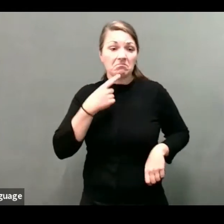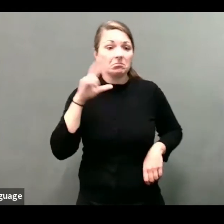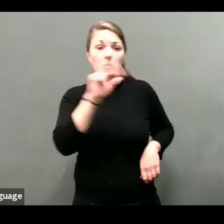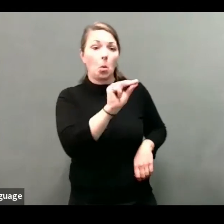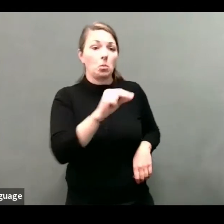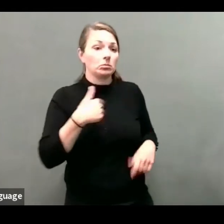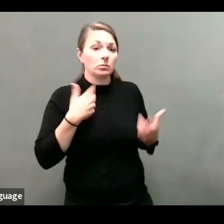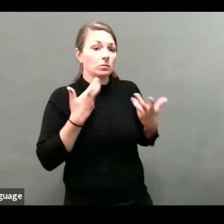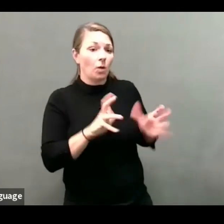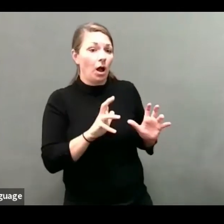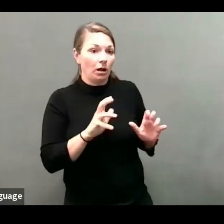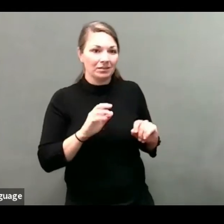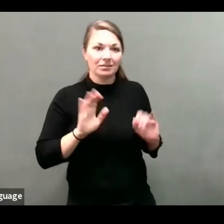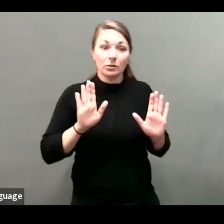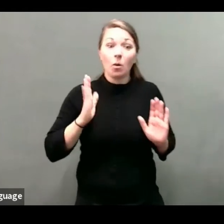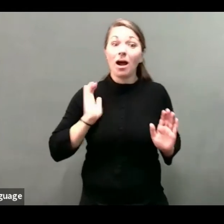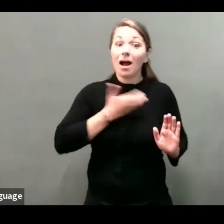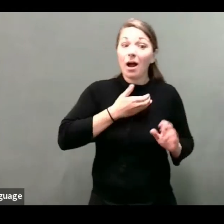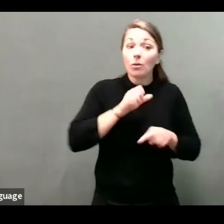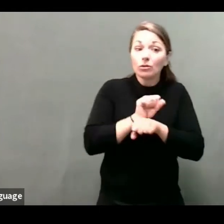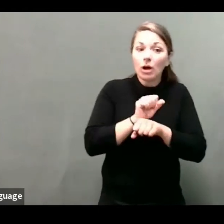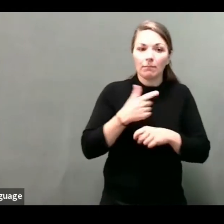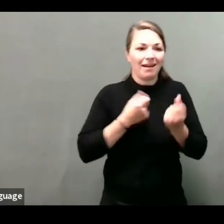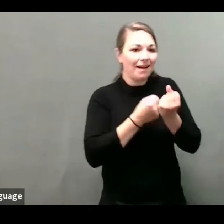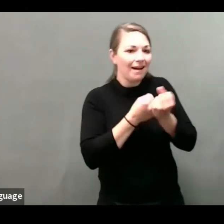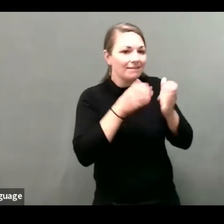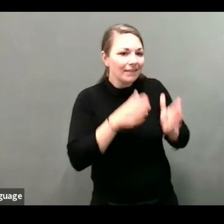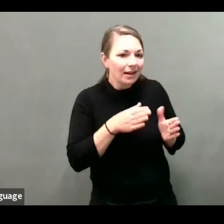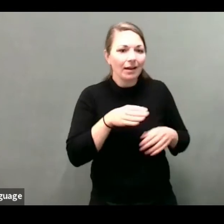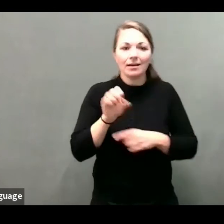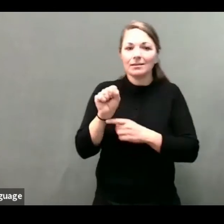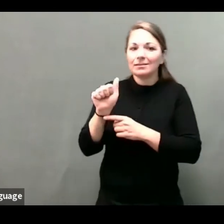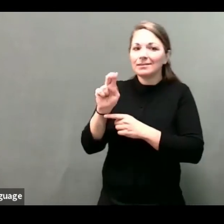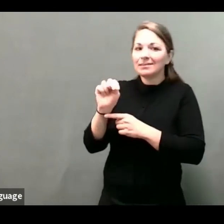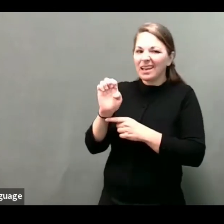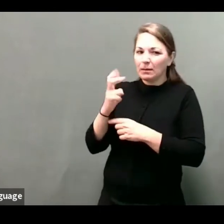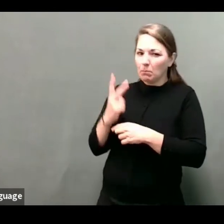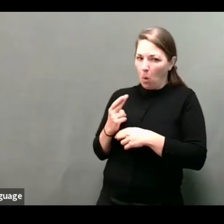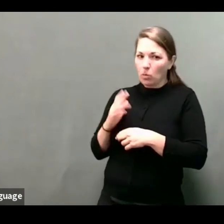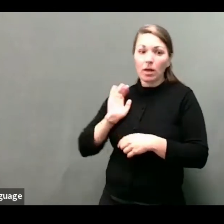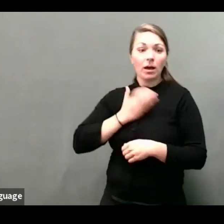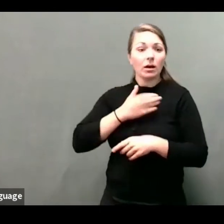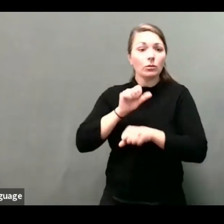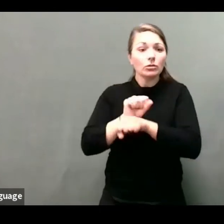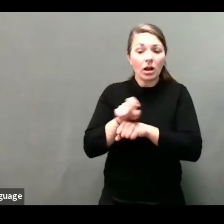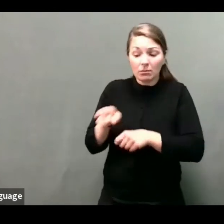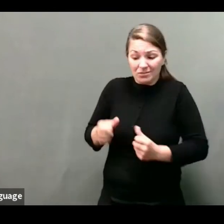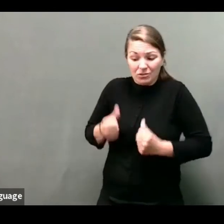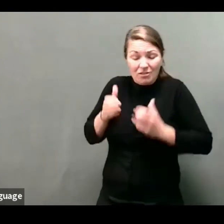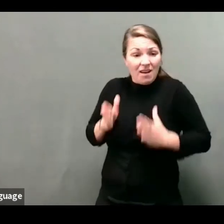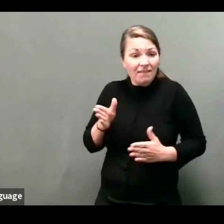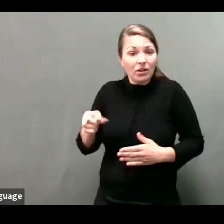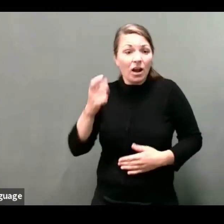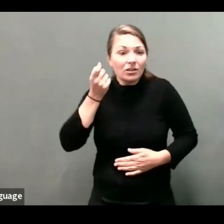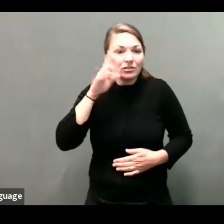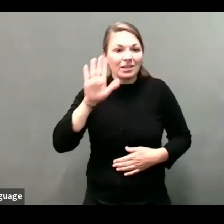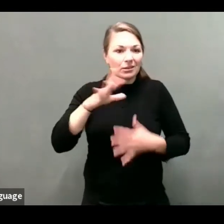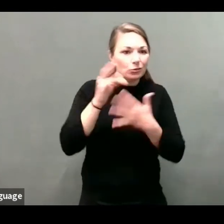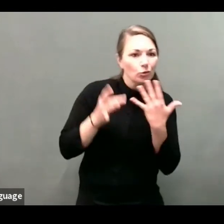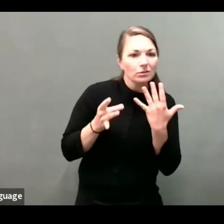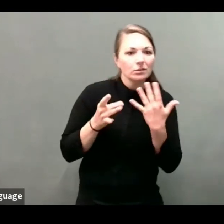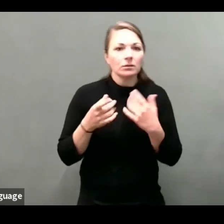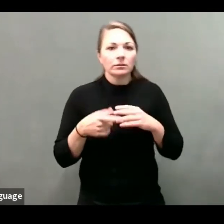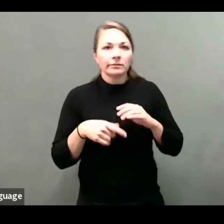job, both the advocate and the SANE, it's our jobs to really make sure survivors understand what choices they're making, the pros